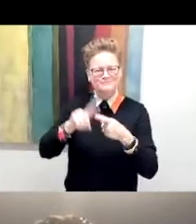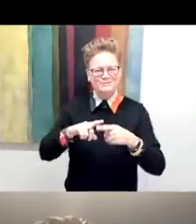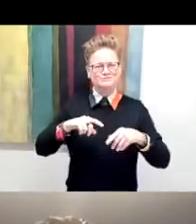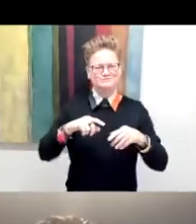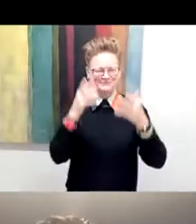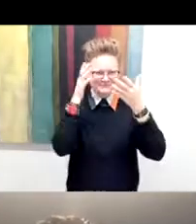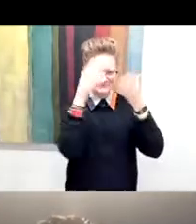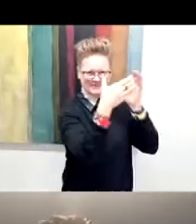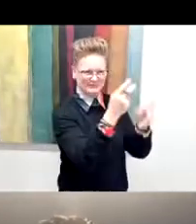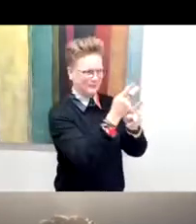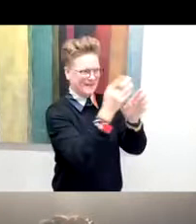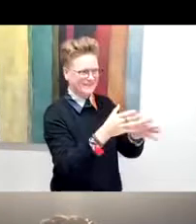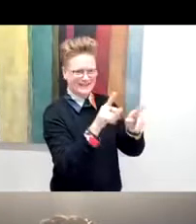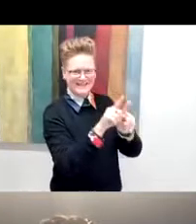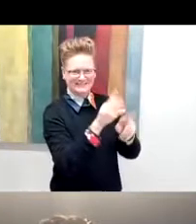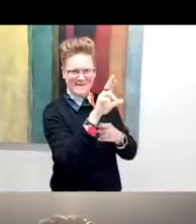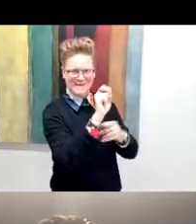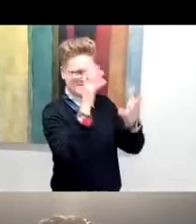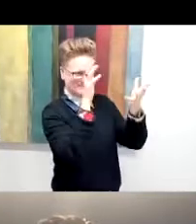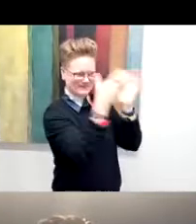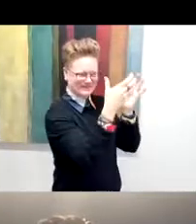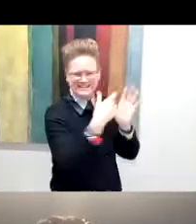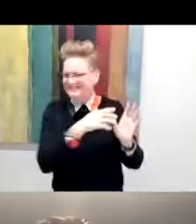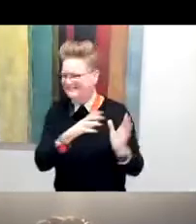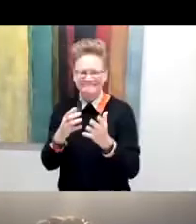come to use his time to